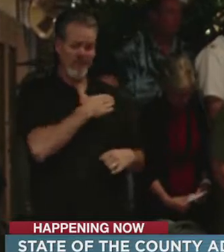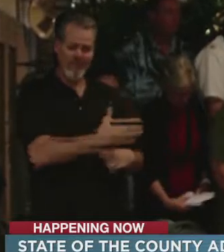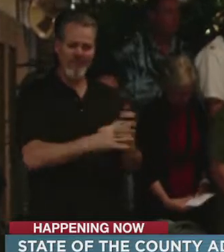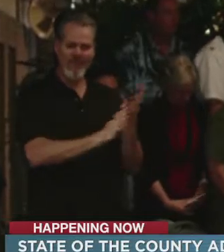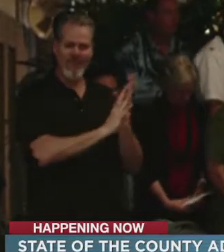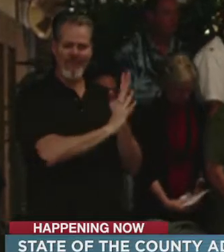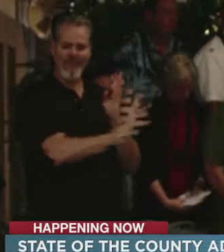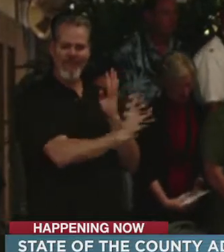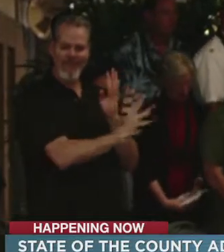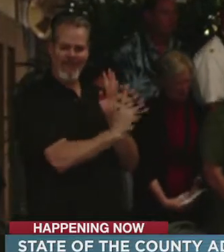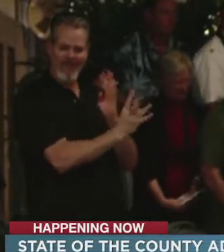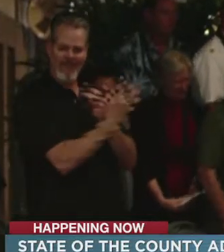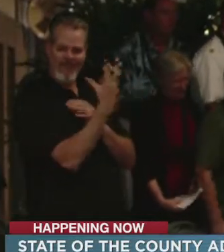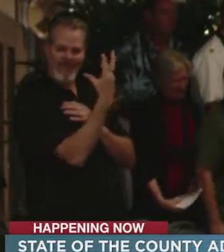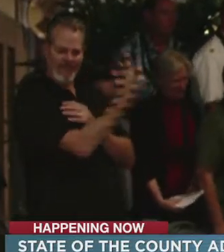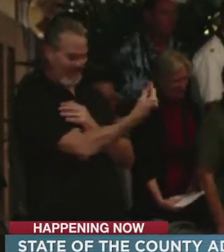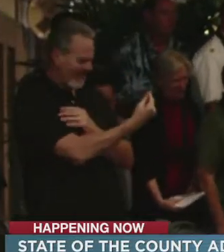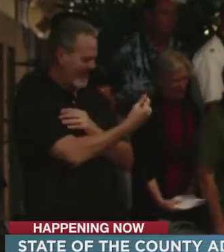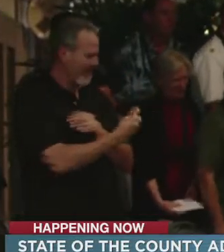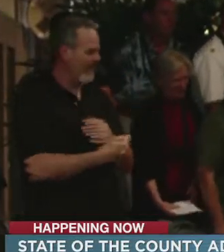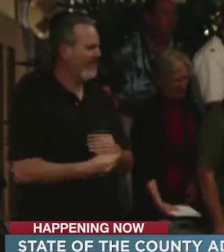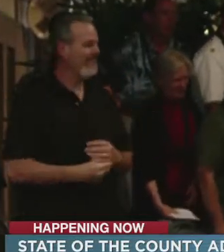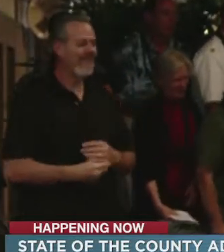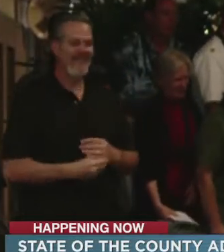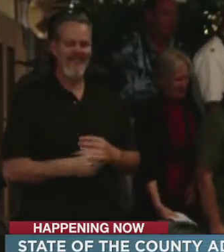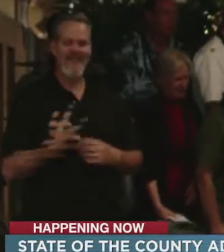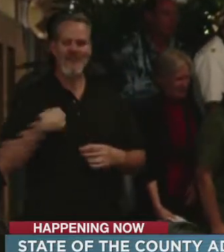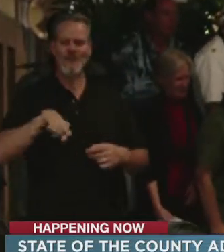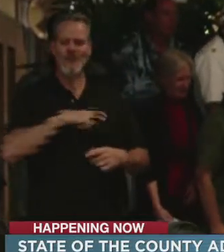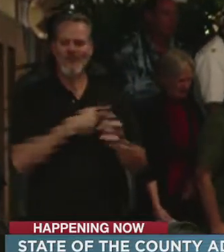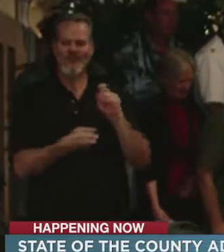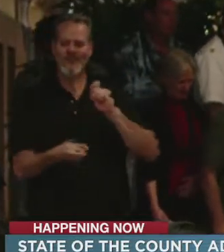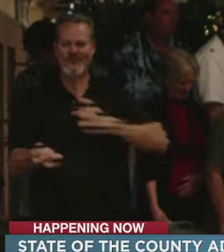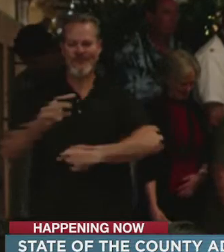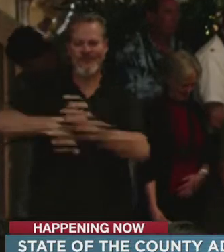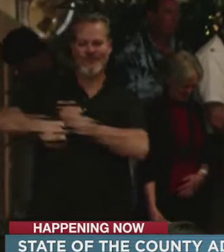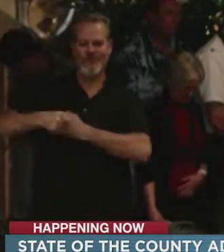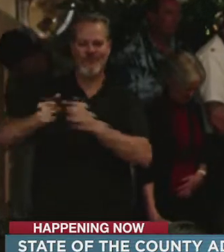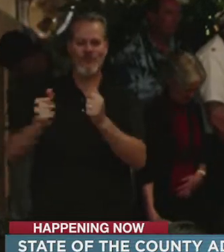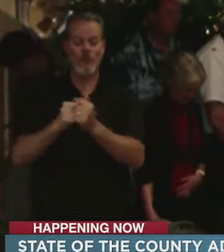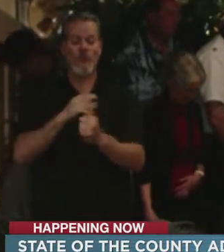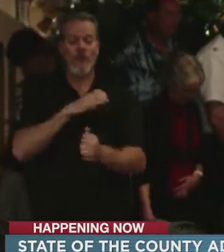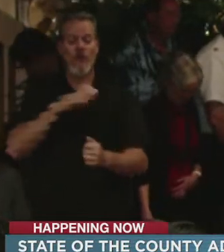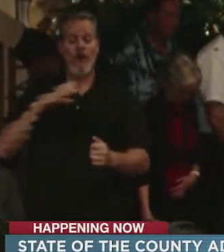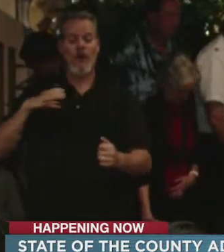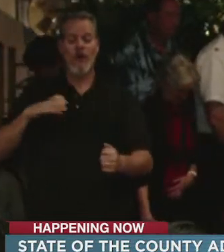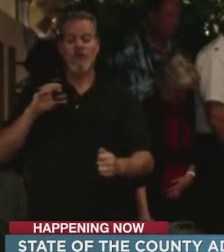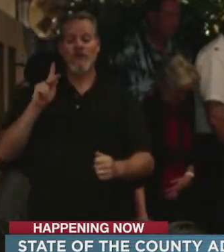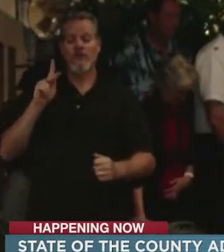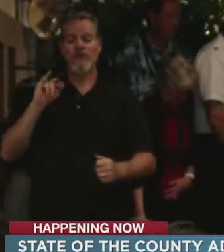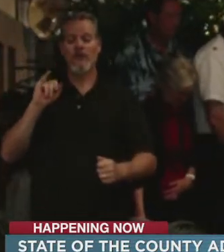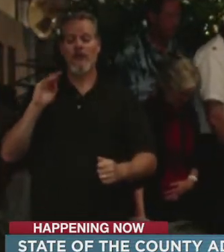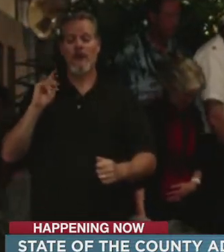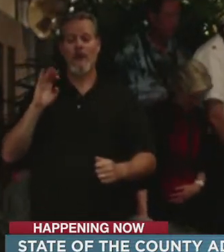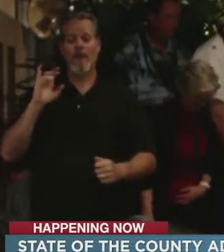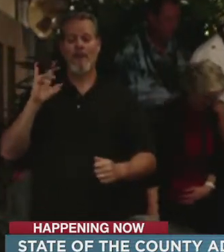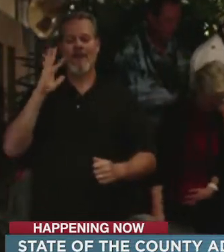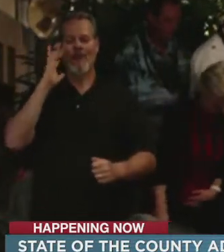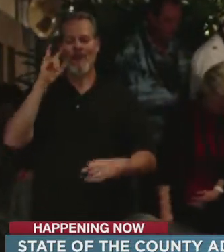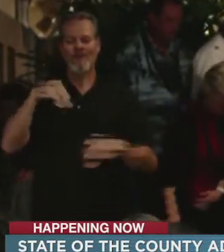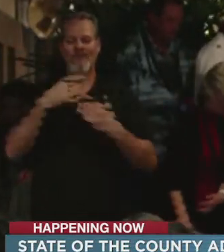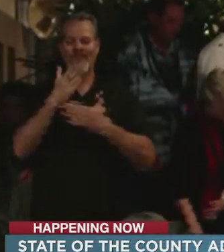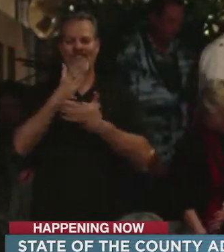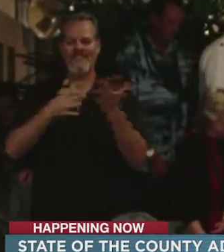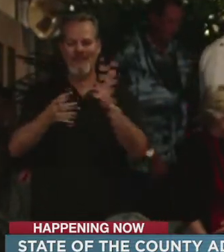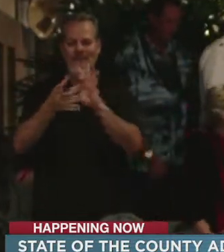to the back. And as we transition up to Council Chair Kimball, who will provide some